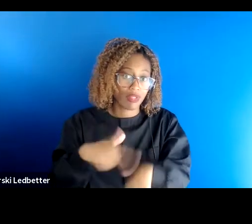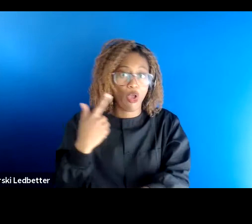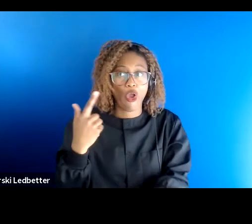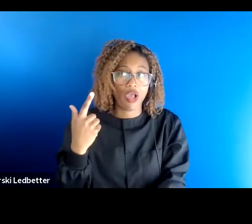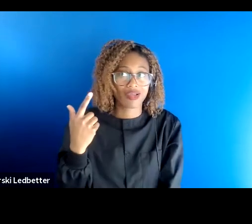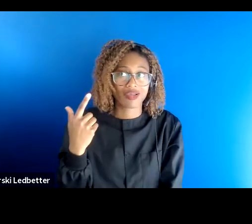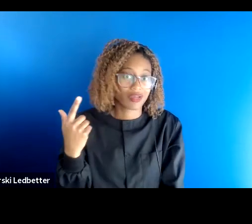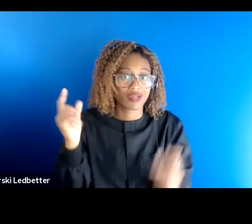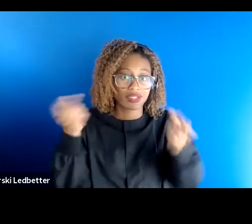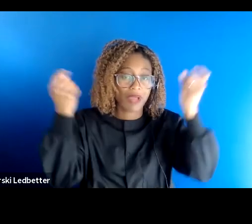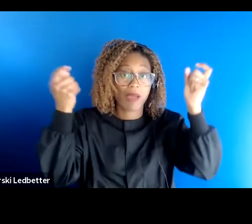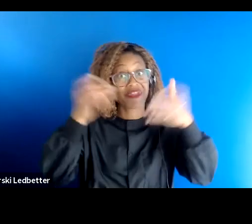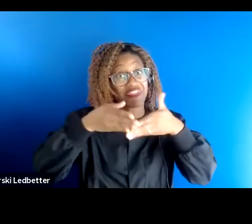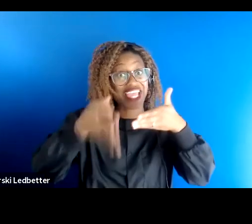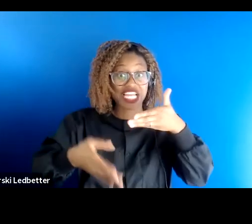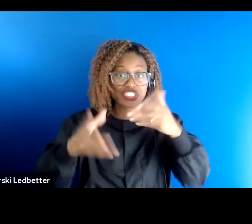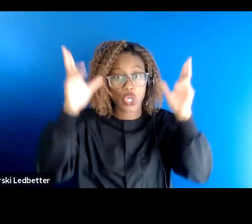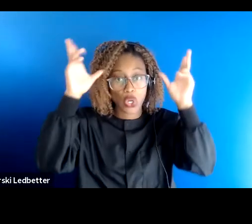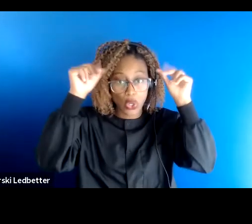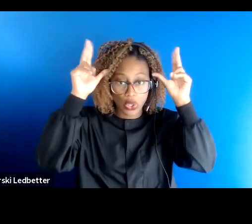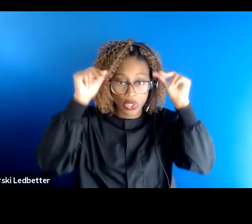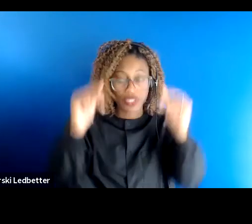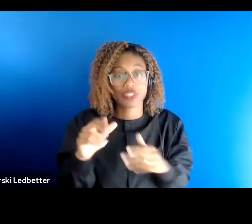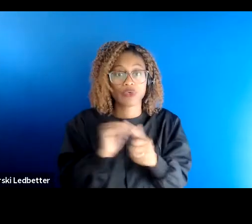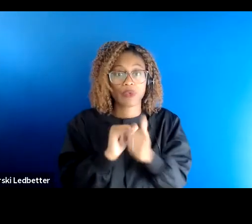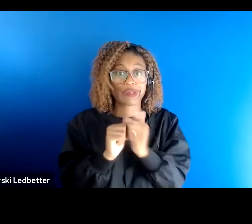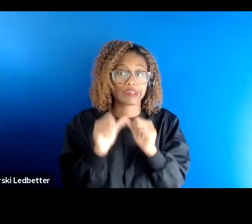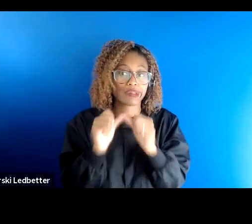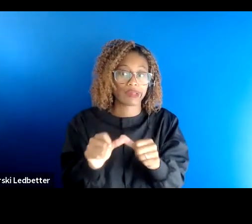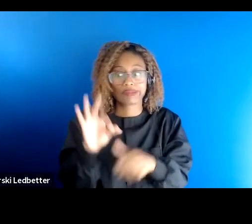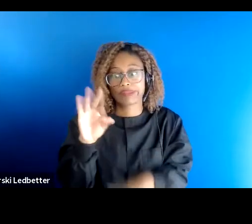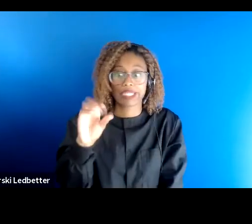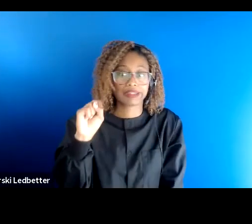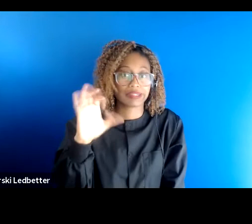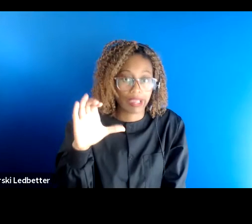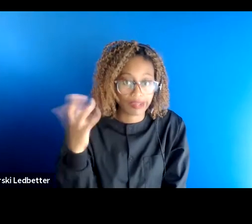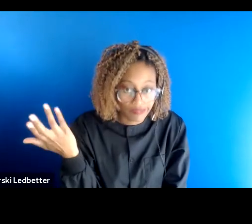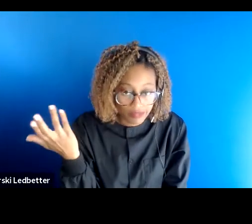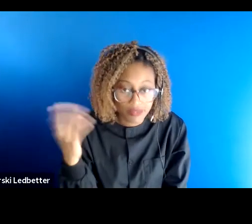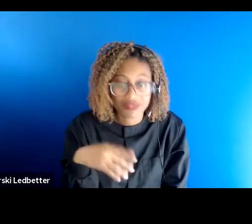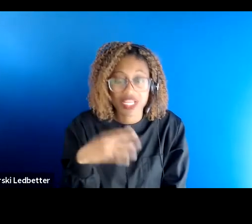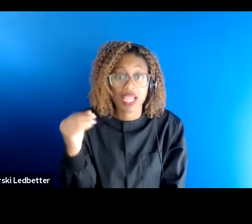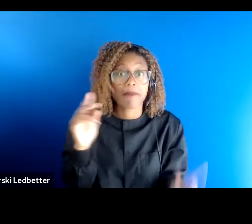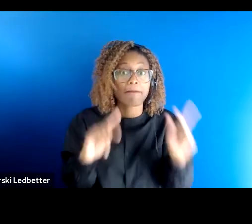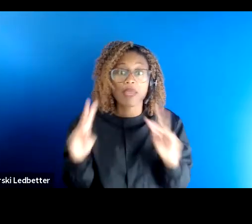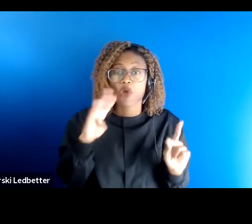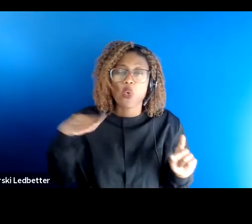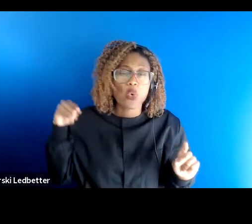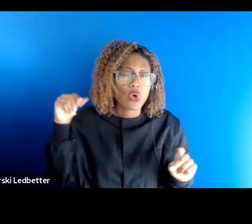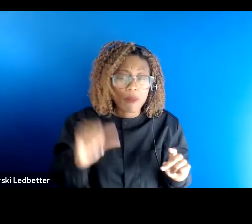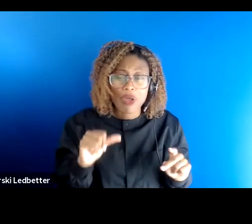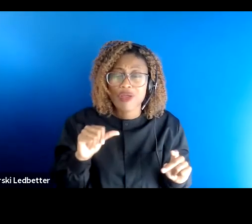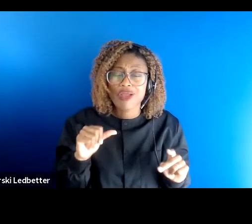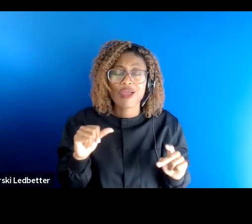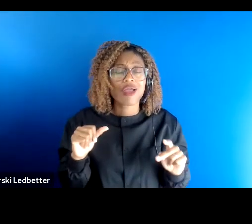in this horse race that lasts about 90 seconds. And folks will spend their entire